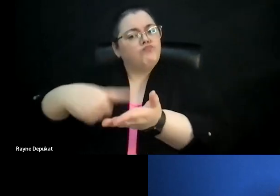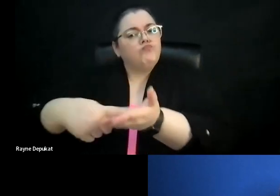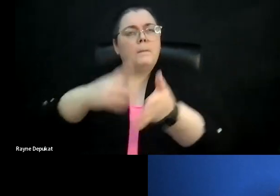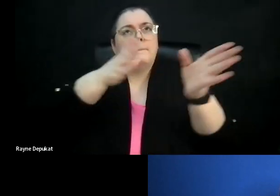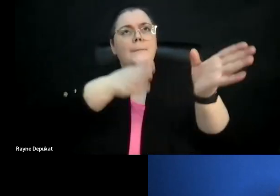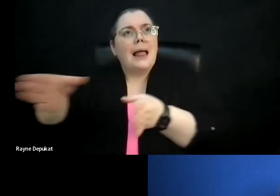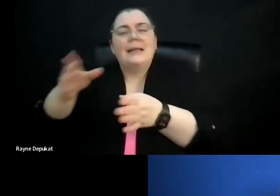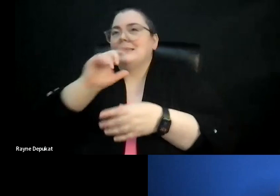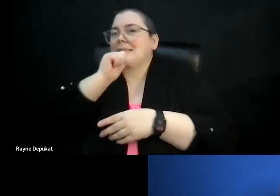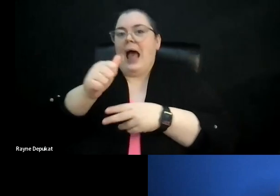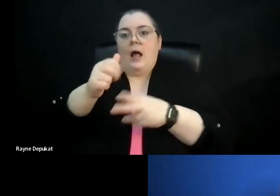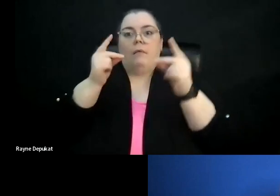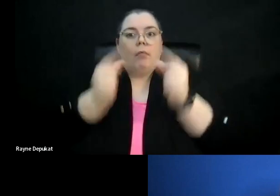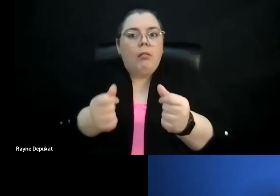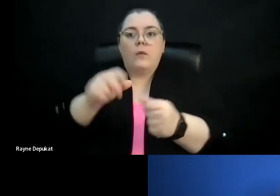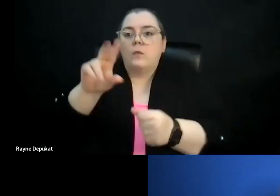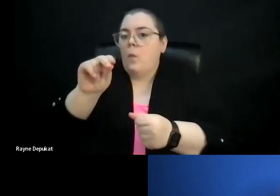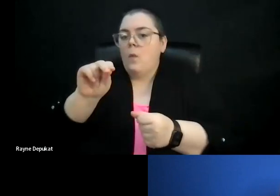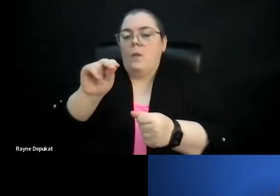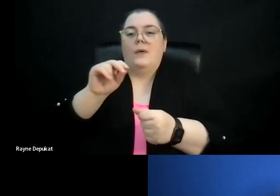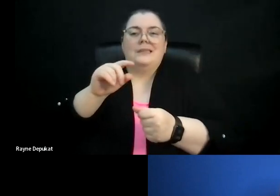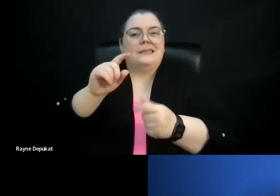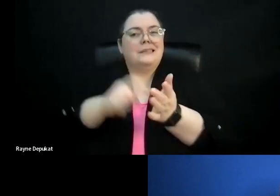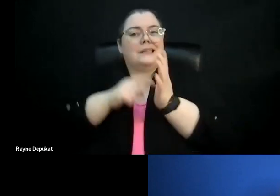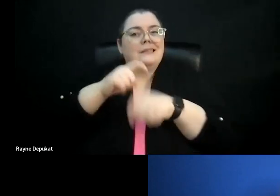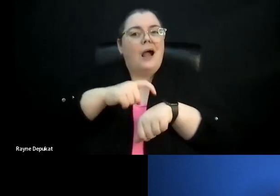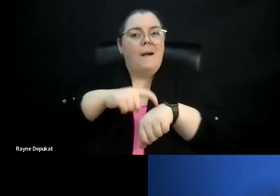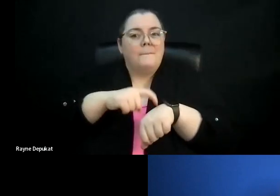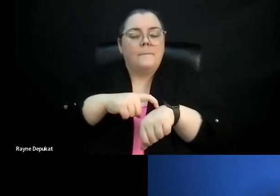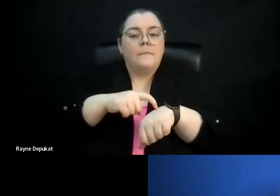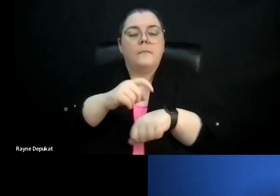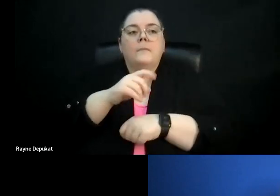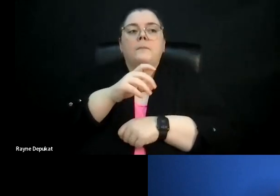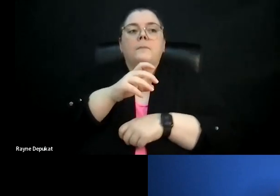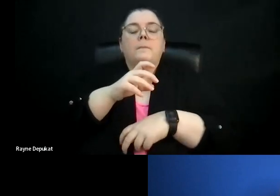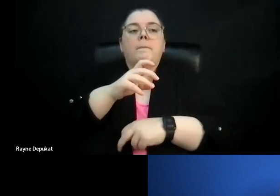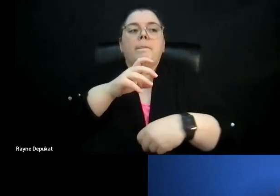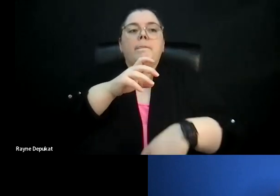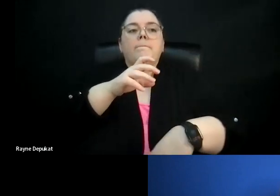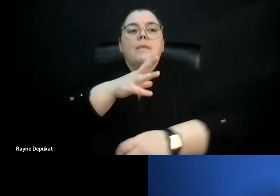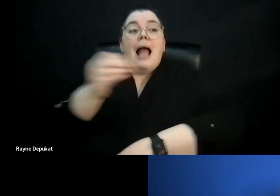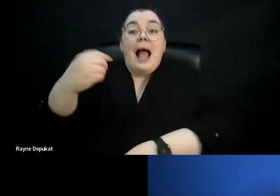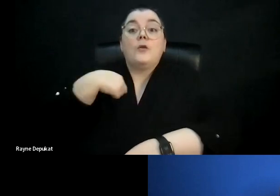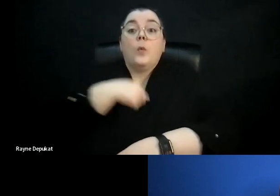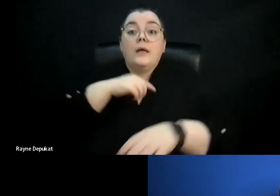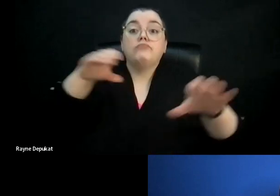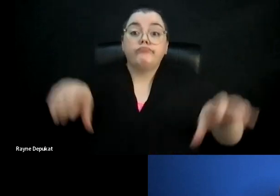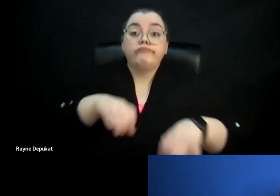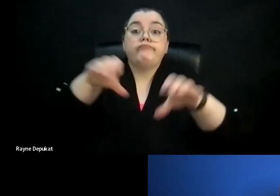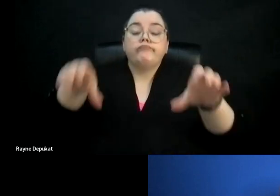not, then please let me know. But I feel like we discussed a plan, and it's not immediate. It's going to take time to be able to